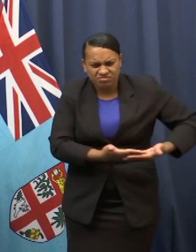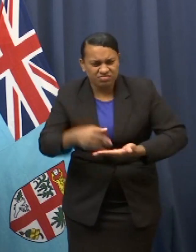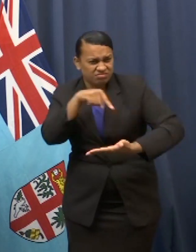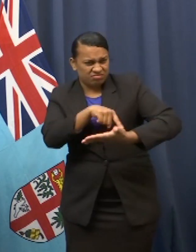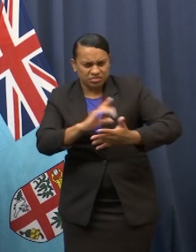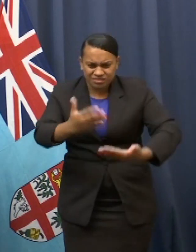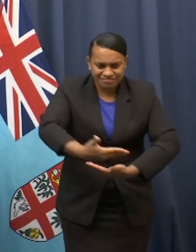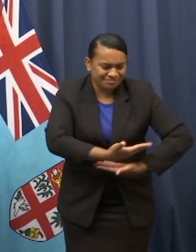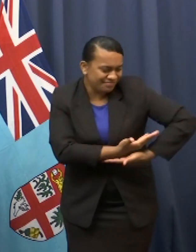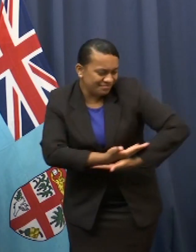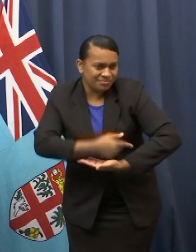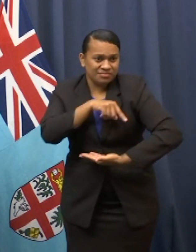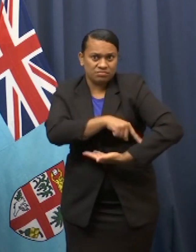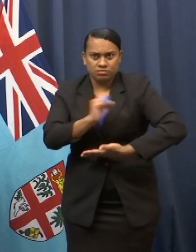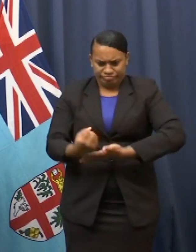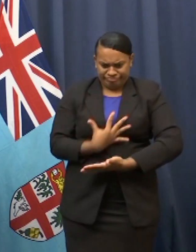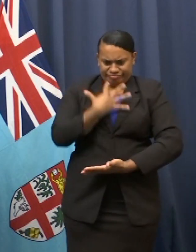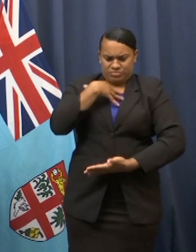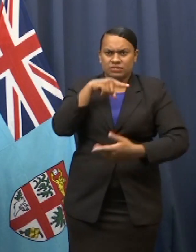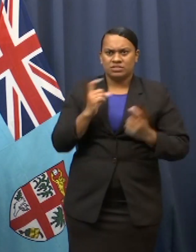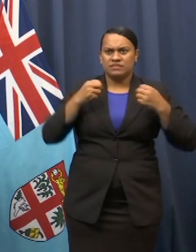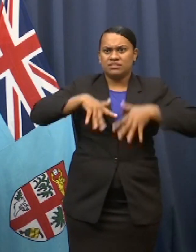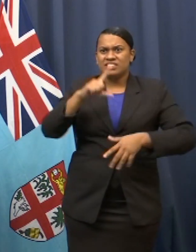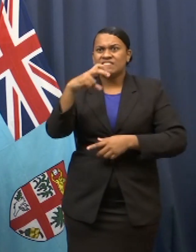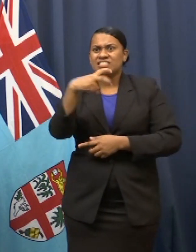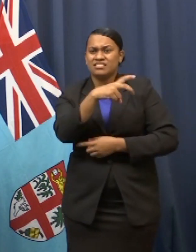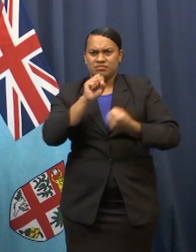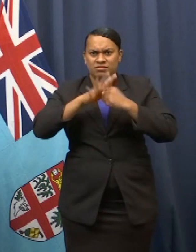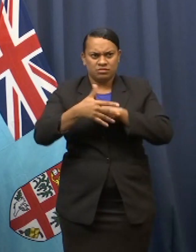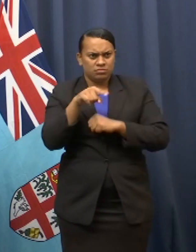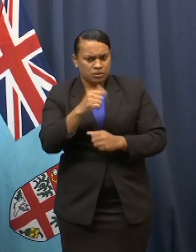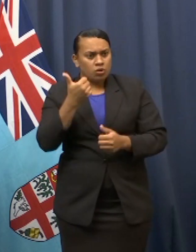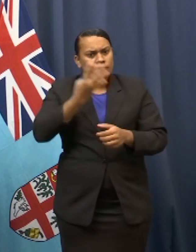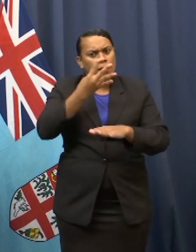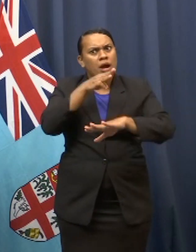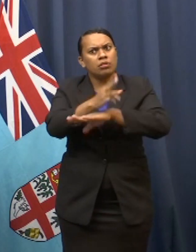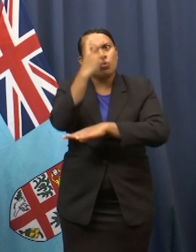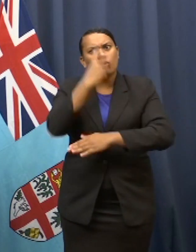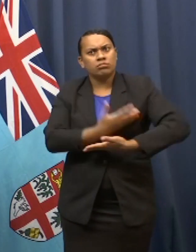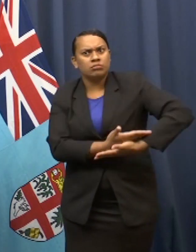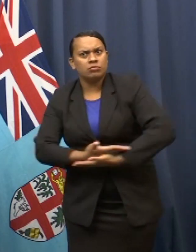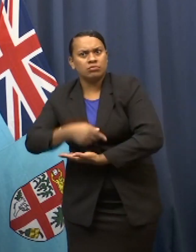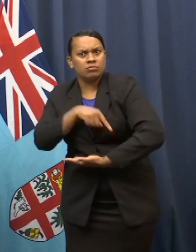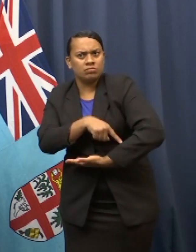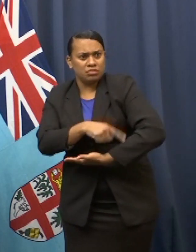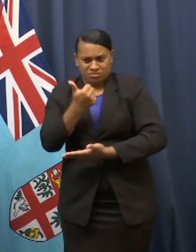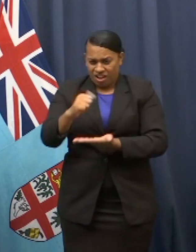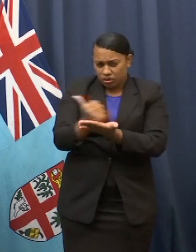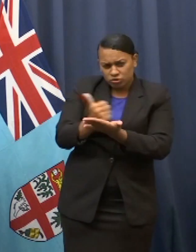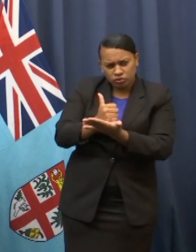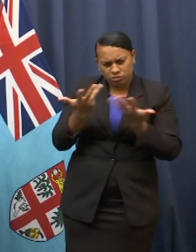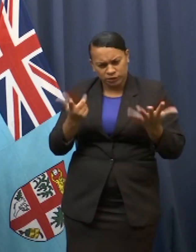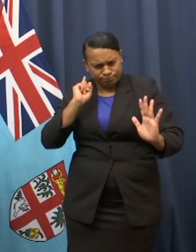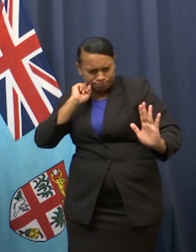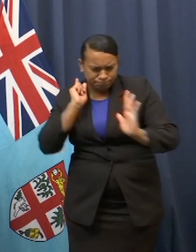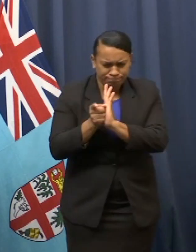God, our aggressive contact tracing exercise has so far proven very effective, identifying